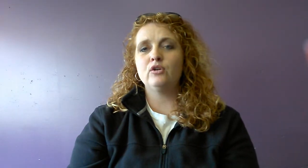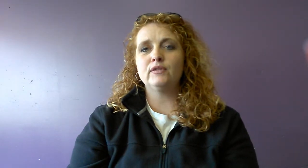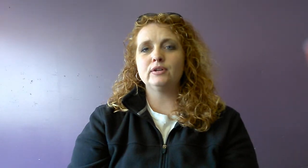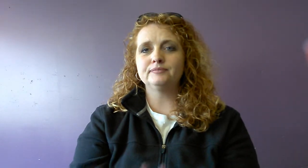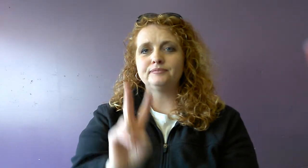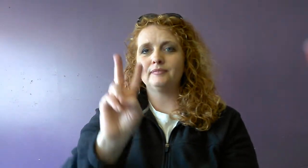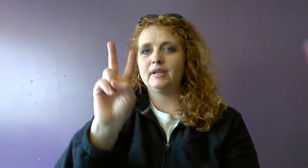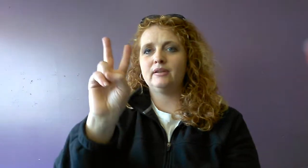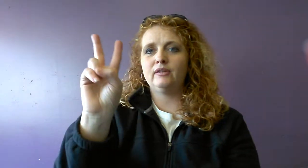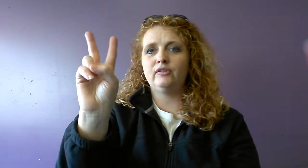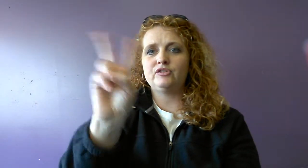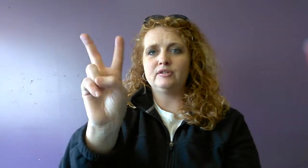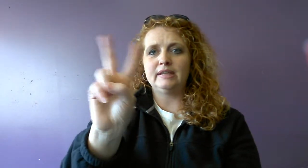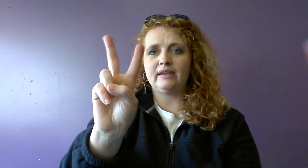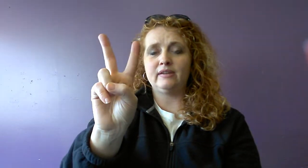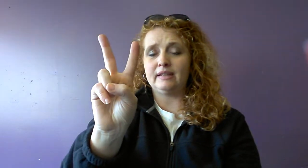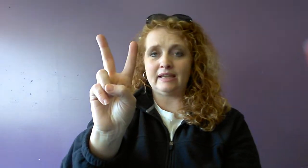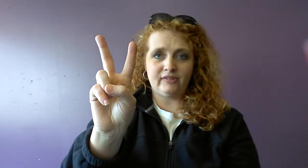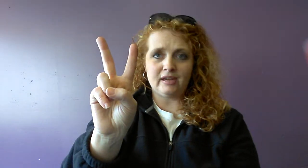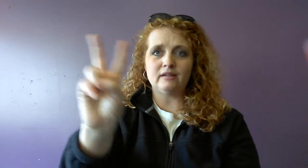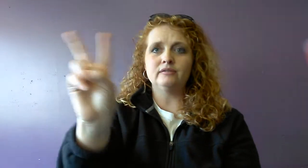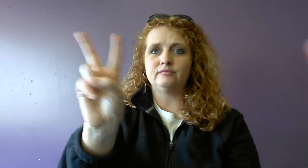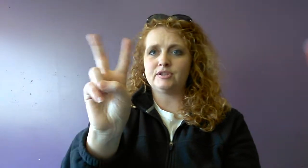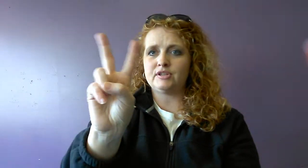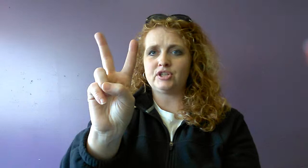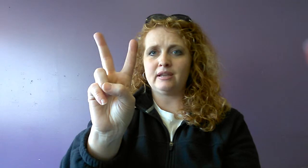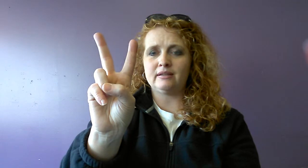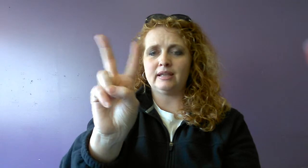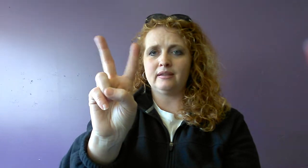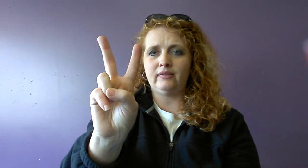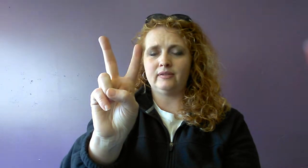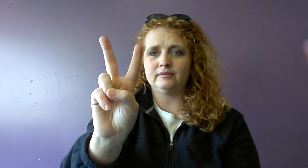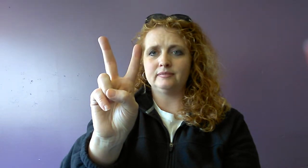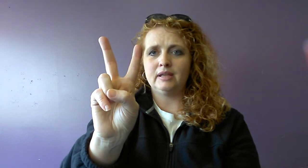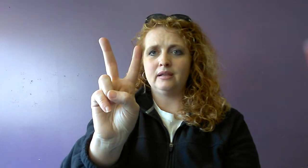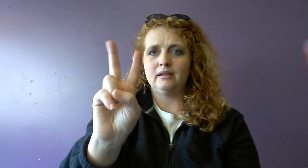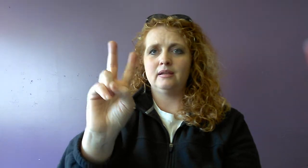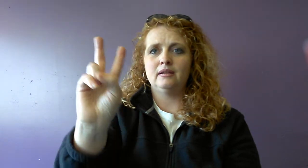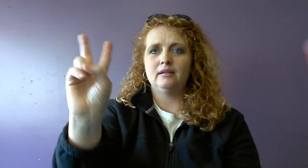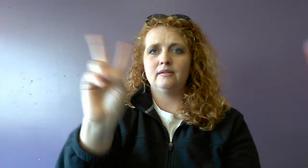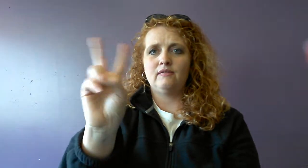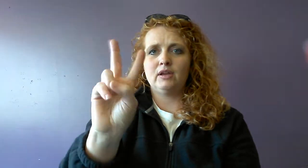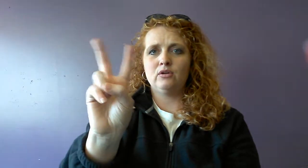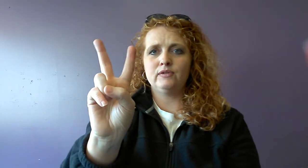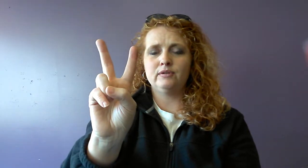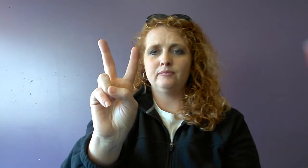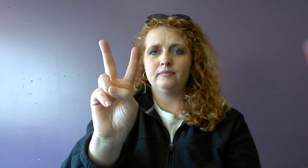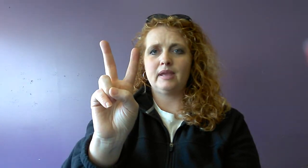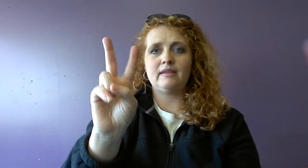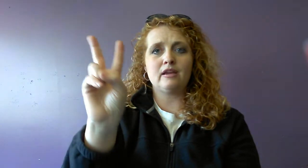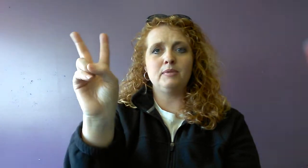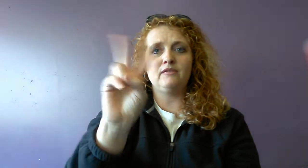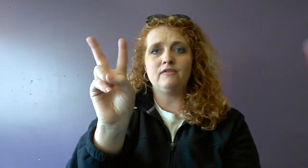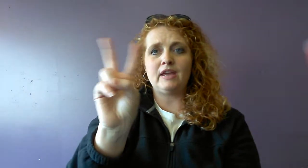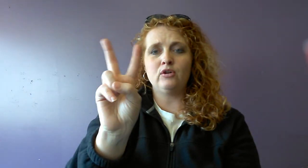Vancouver is like Seattle, just a shake like this. Vancouver, and that can be